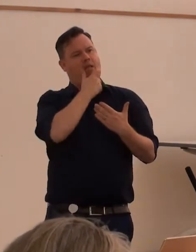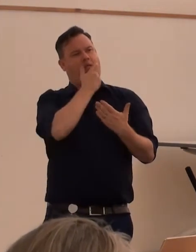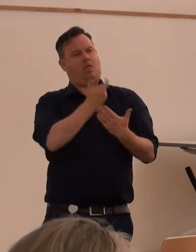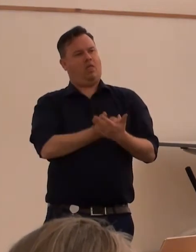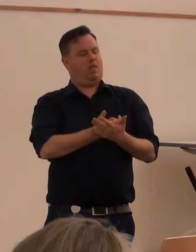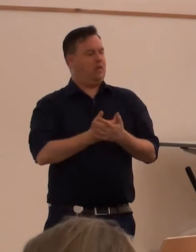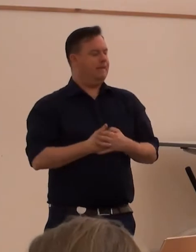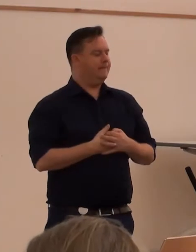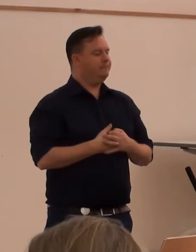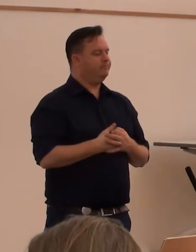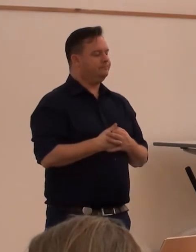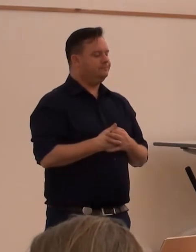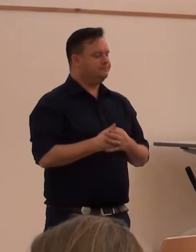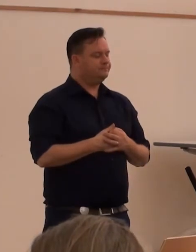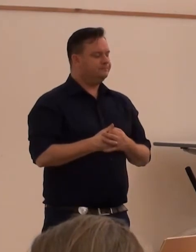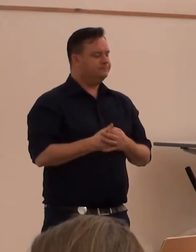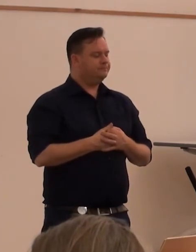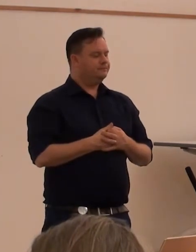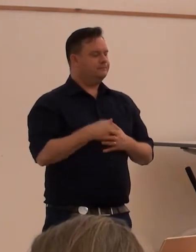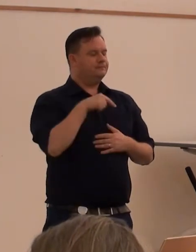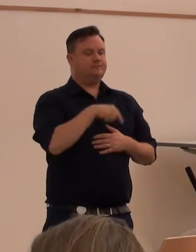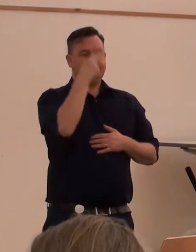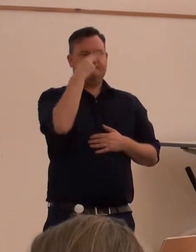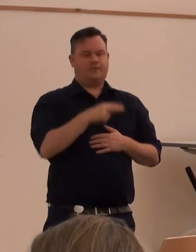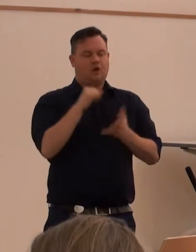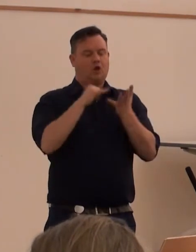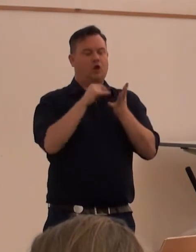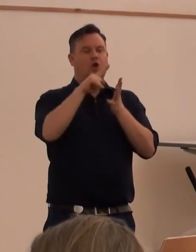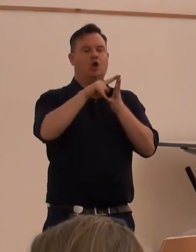amazing. This piece is called Certain Form.